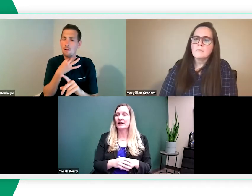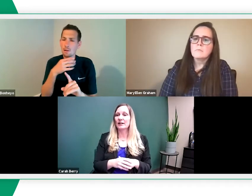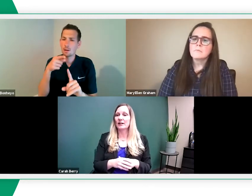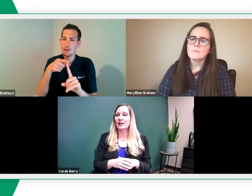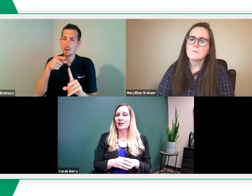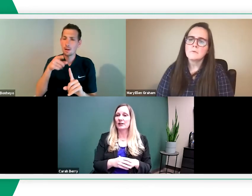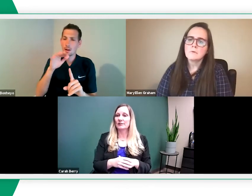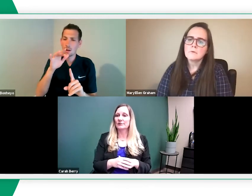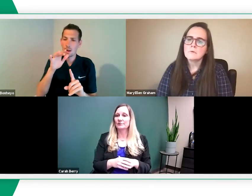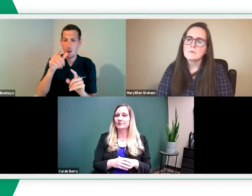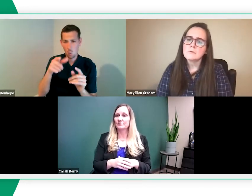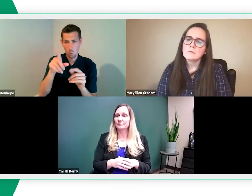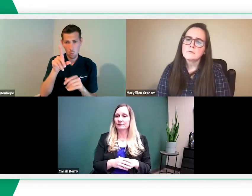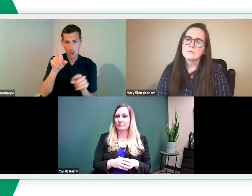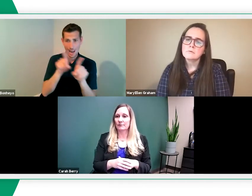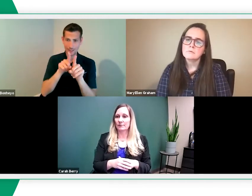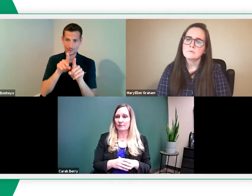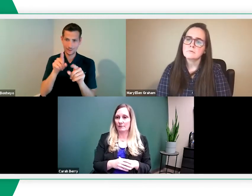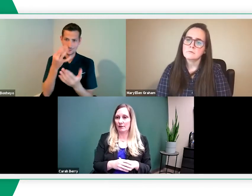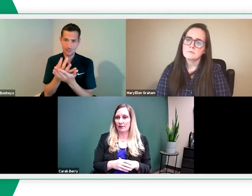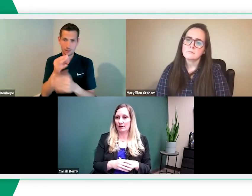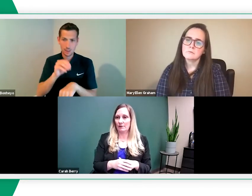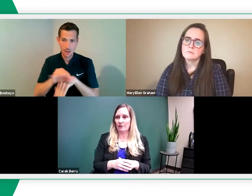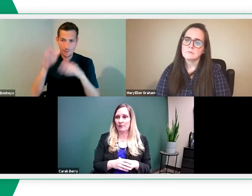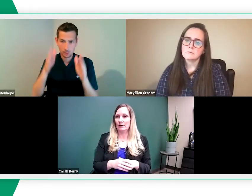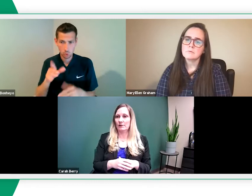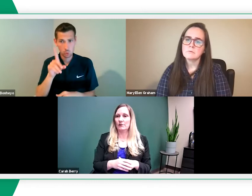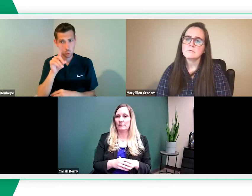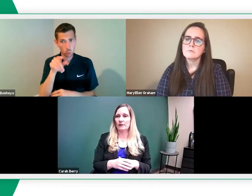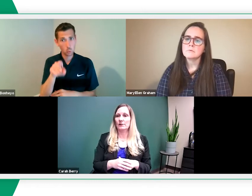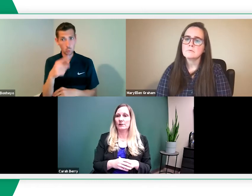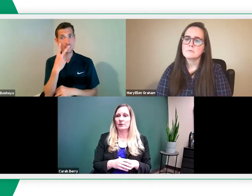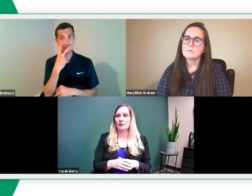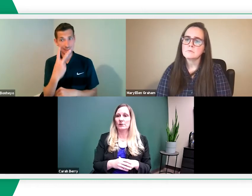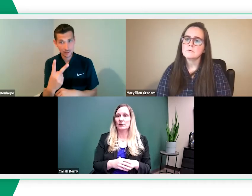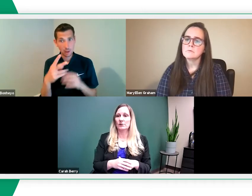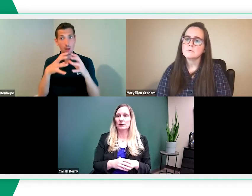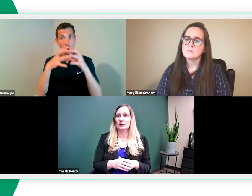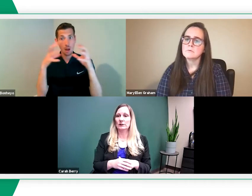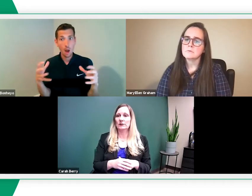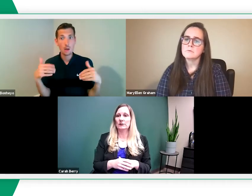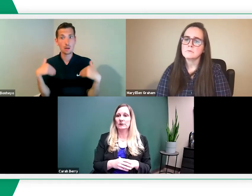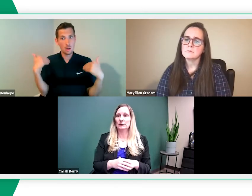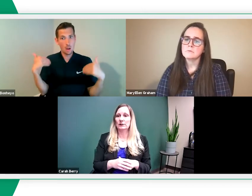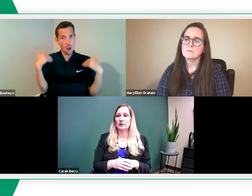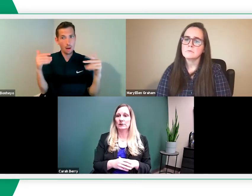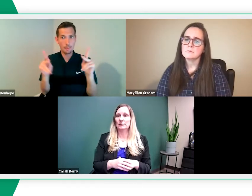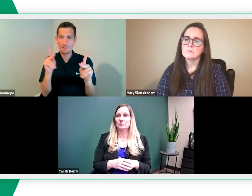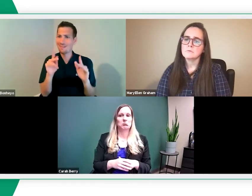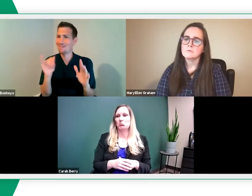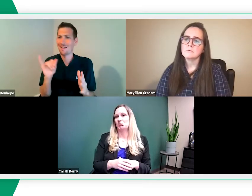Todd. Okay, so as a financial advisor, do you